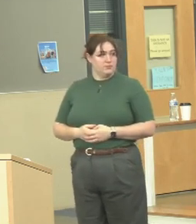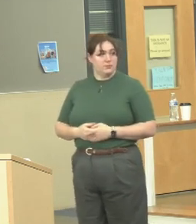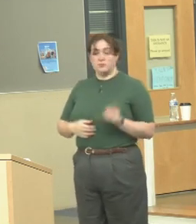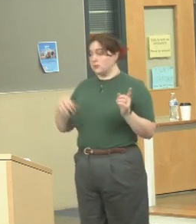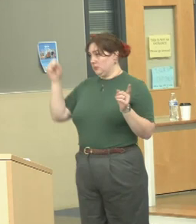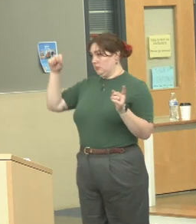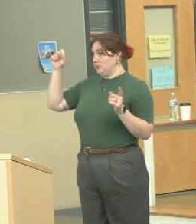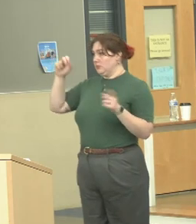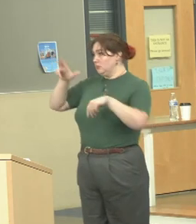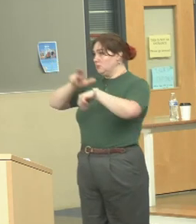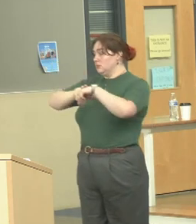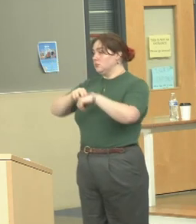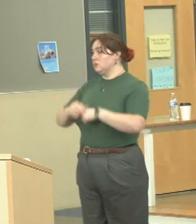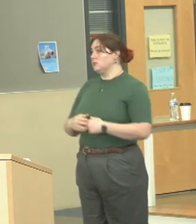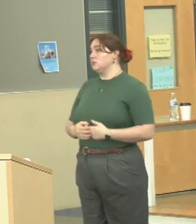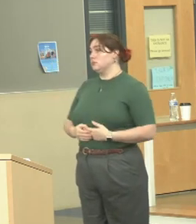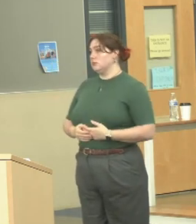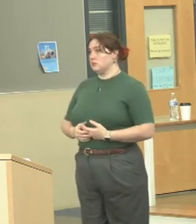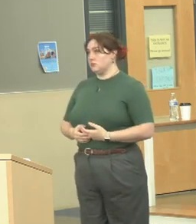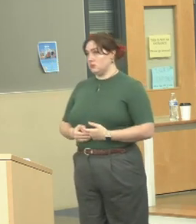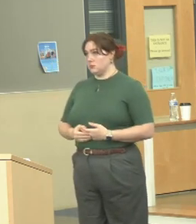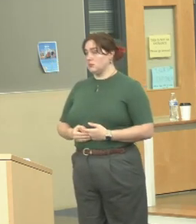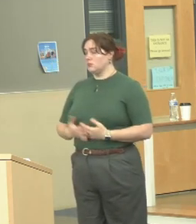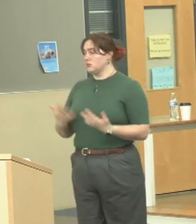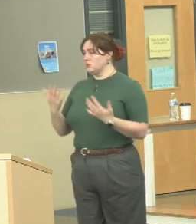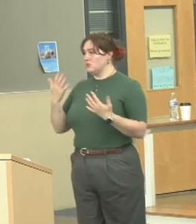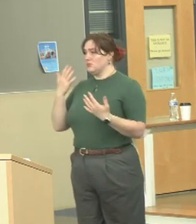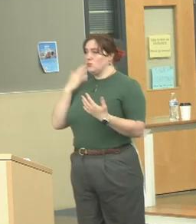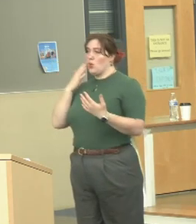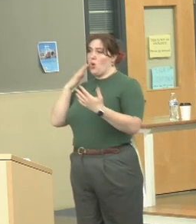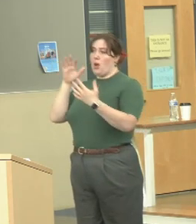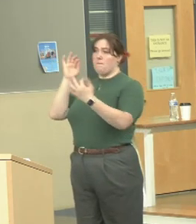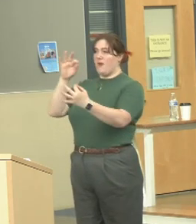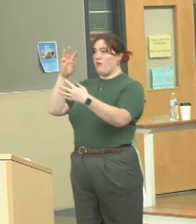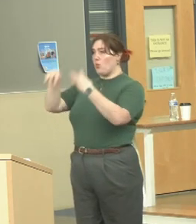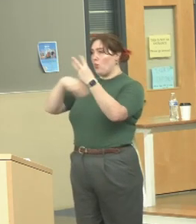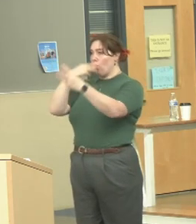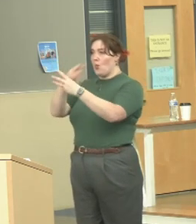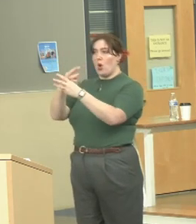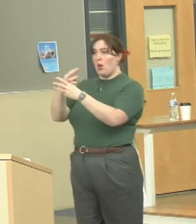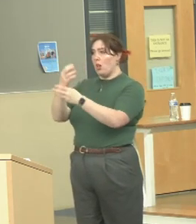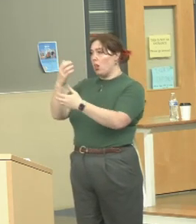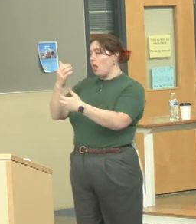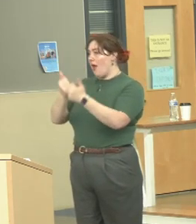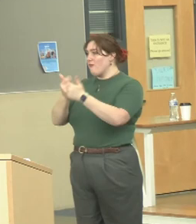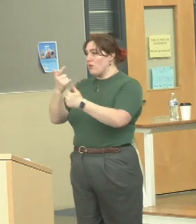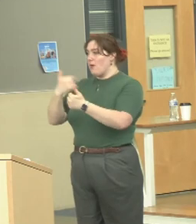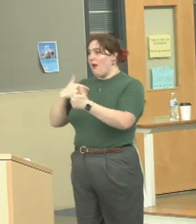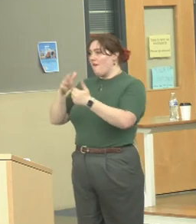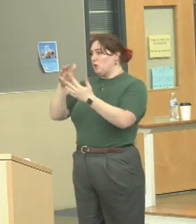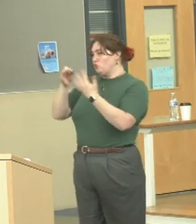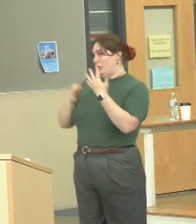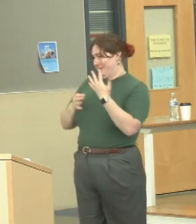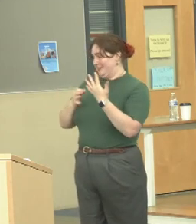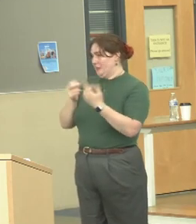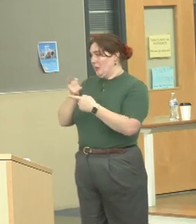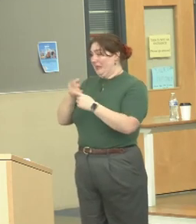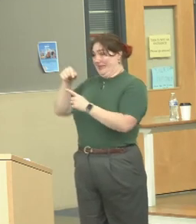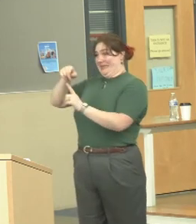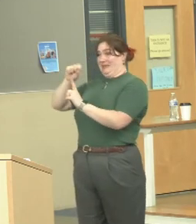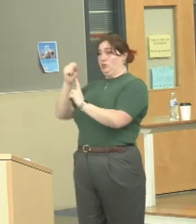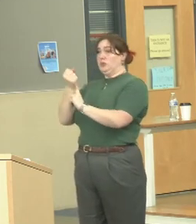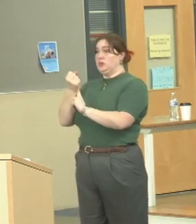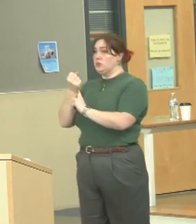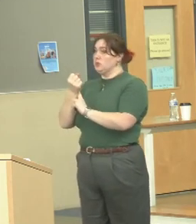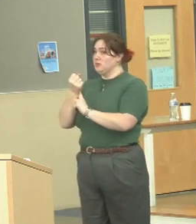Absolutely. You know, in a perfect world, obviously everybody has choice where they want to be. In a situation like this, which